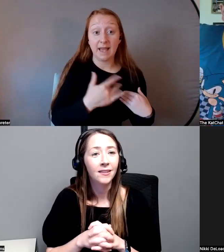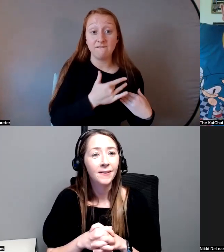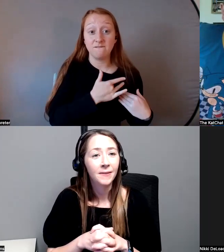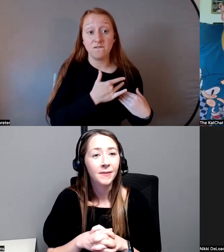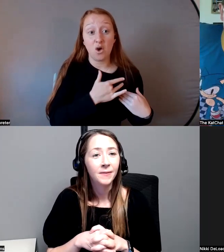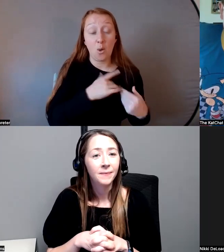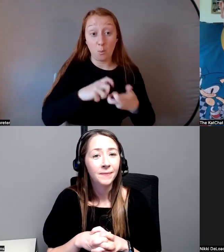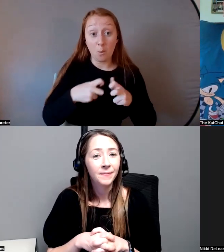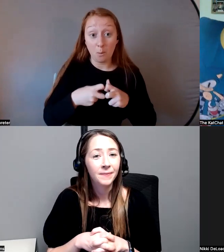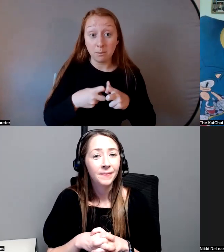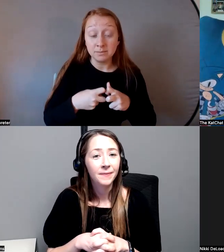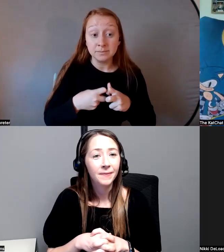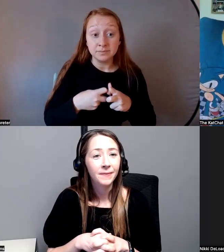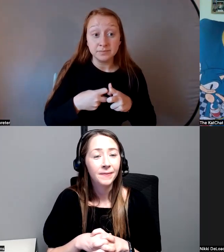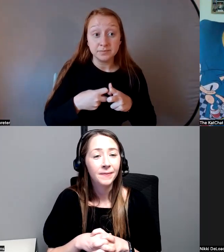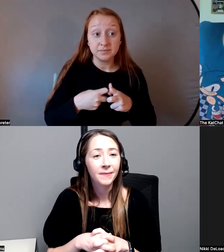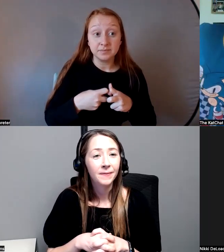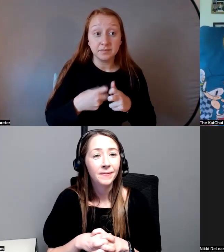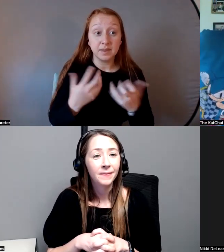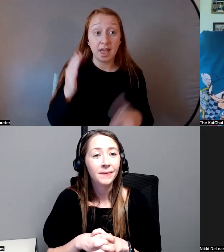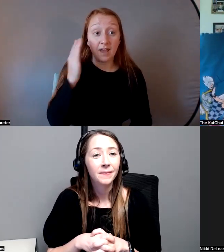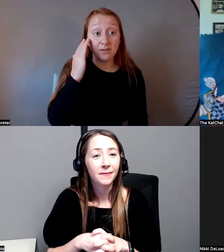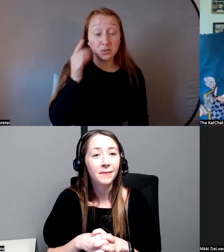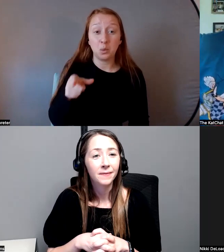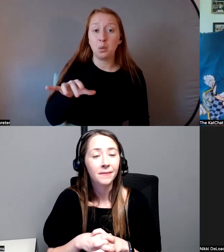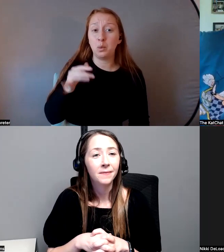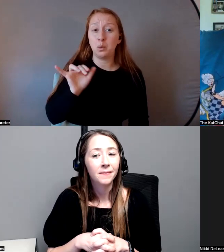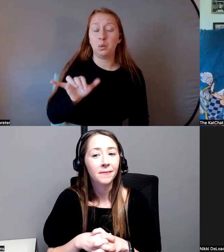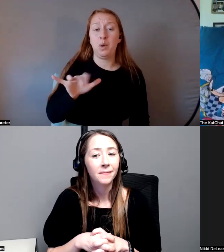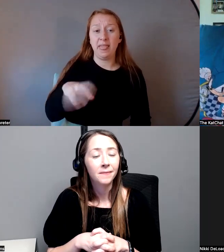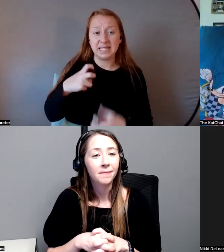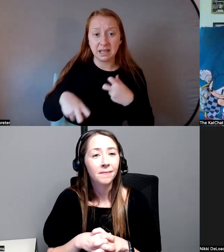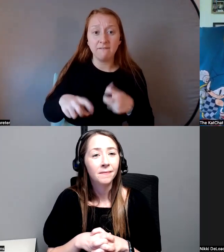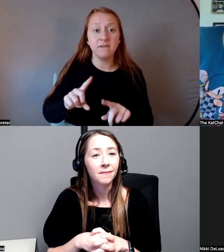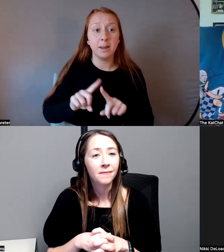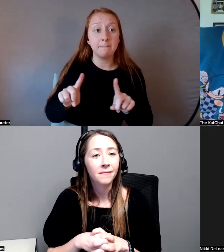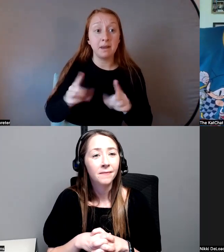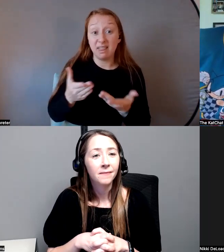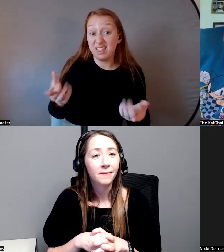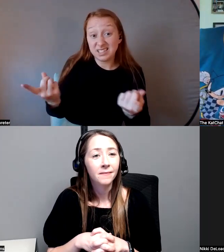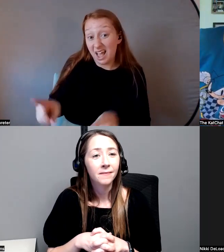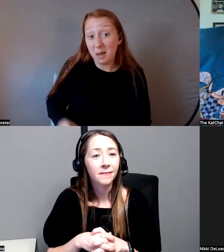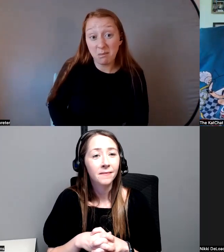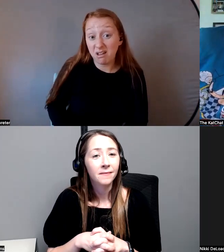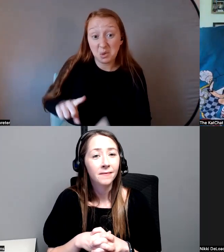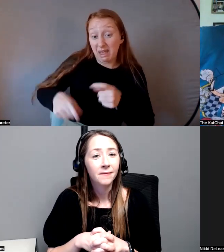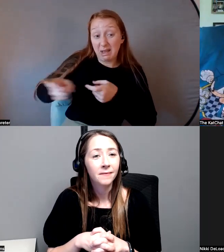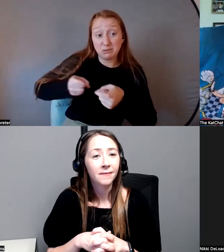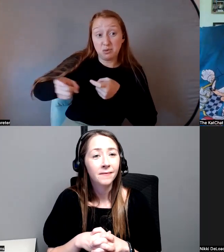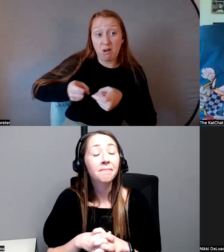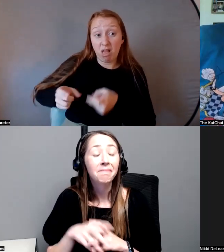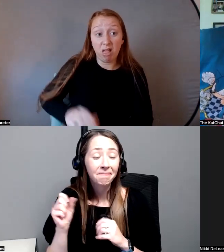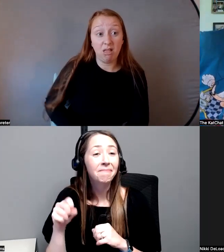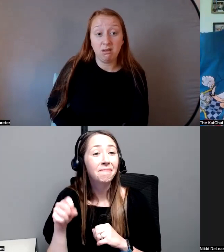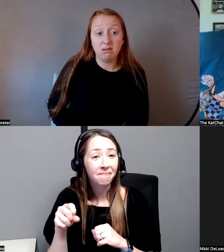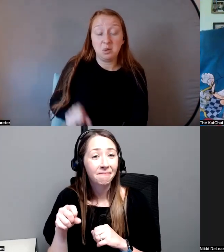thing, and I know how it's tough, but stuff happens. You can't control it. You Yeah. just